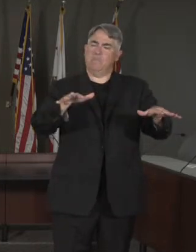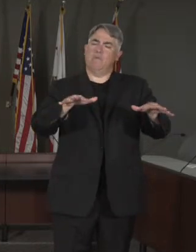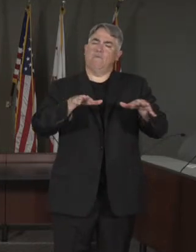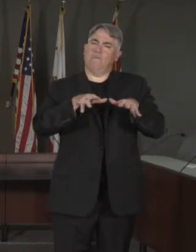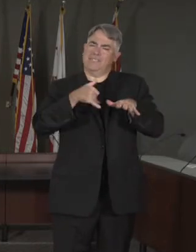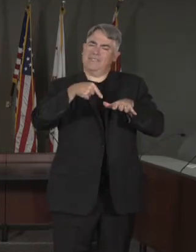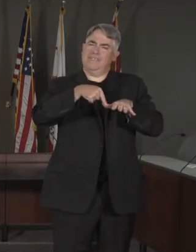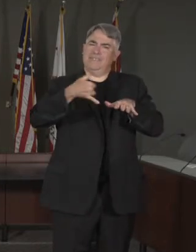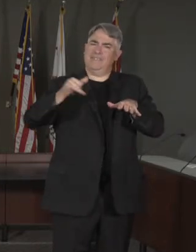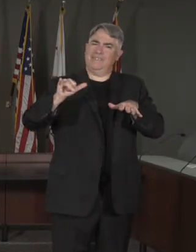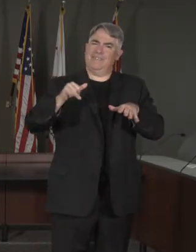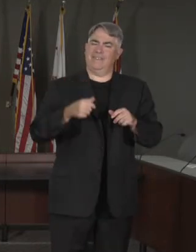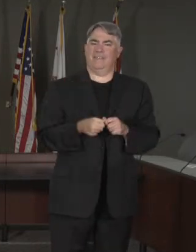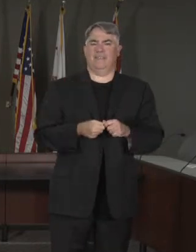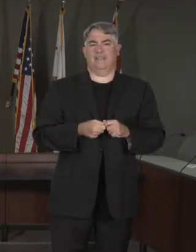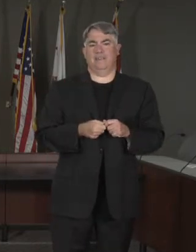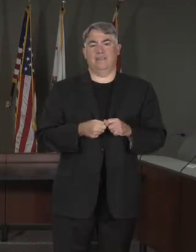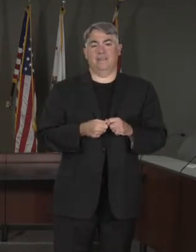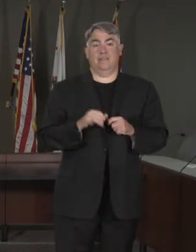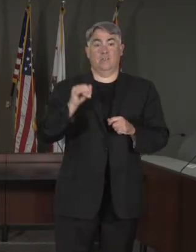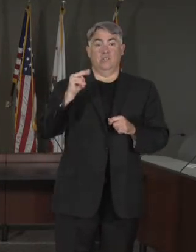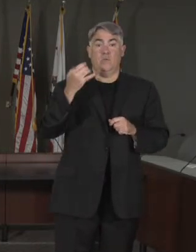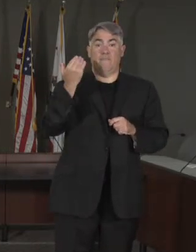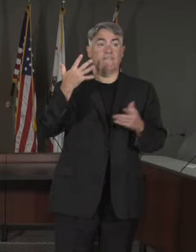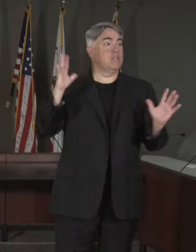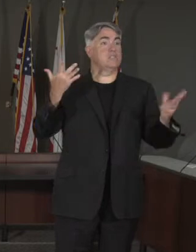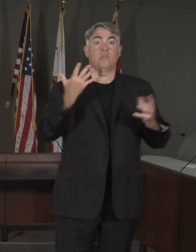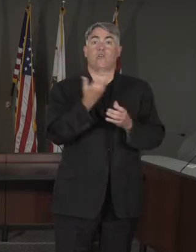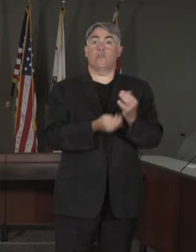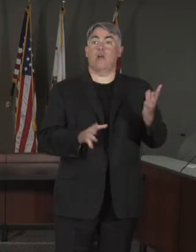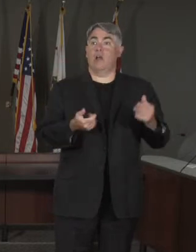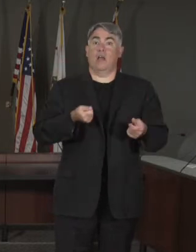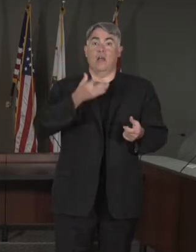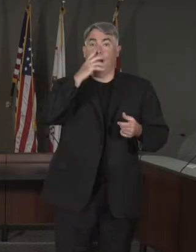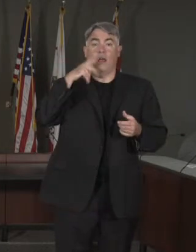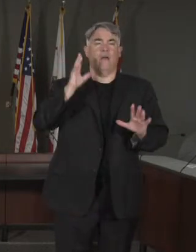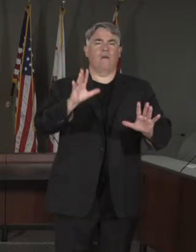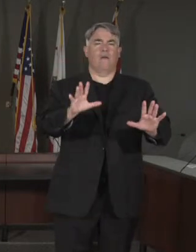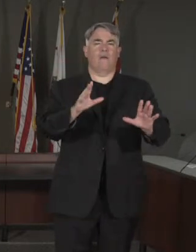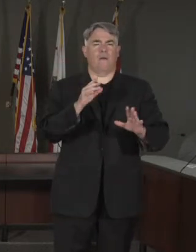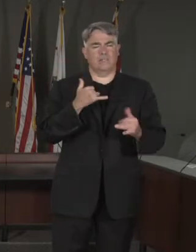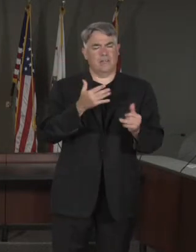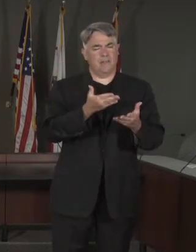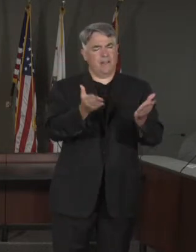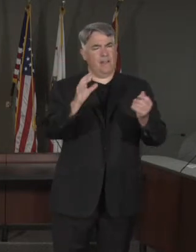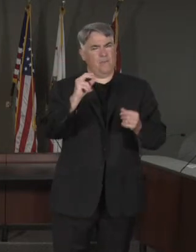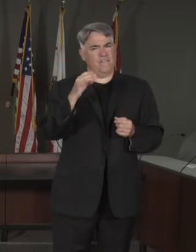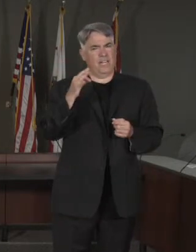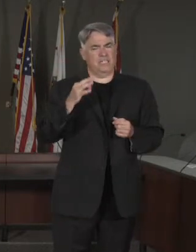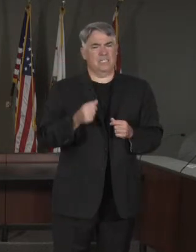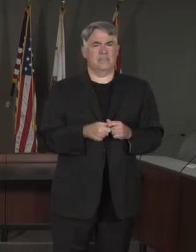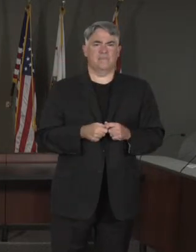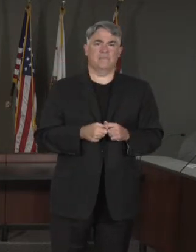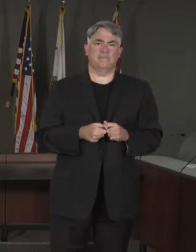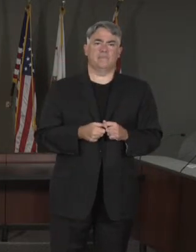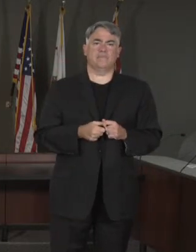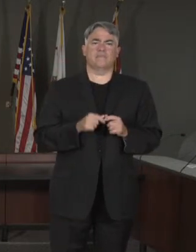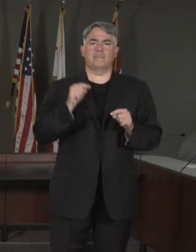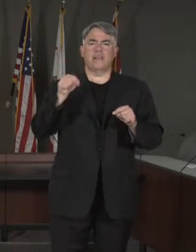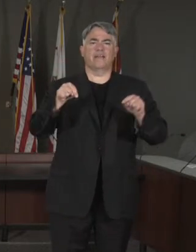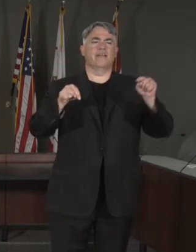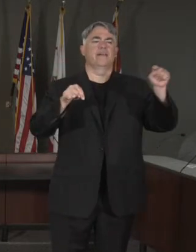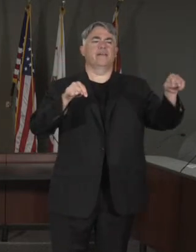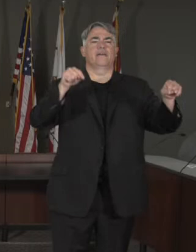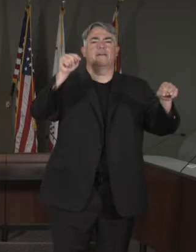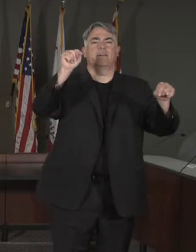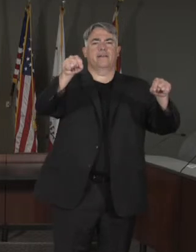magic date or bullet for declaring that the pandemic is over. It is not. We are still seeing cases, but